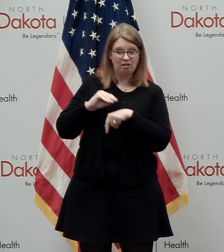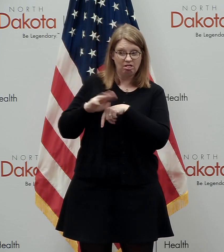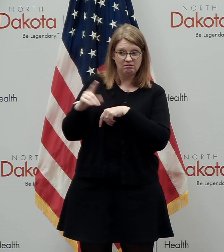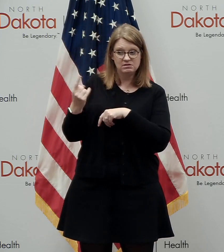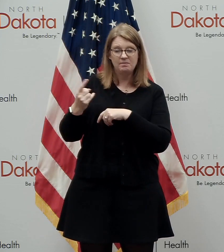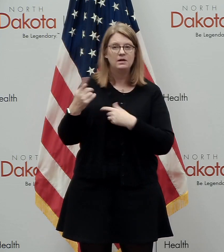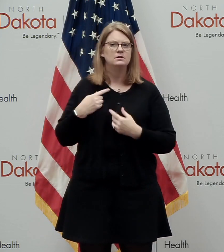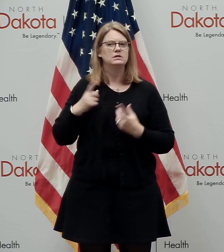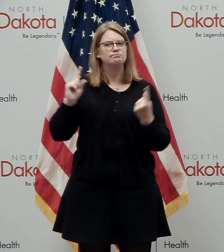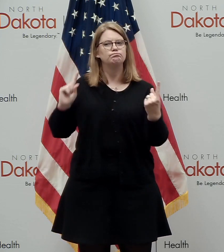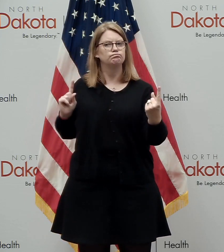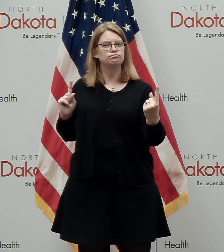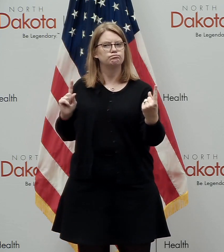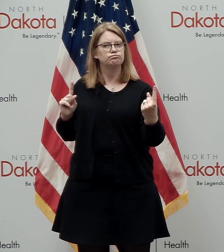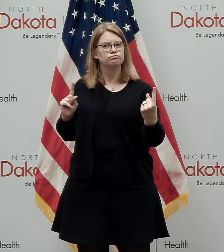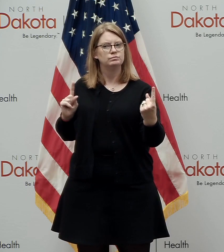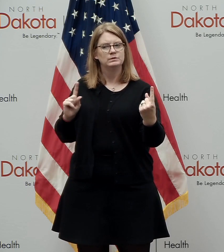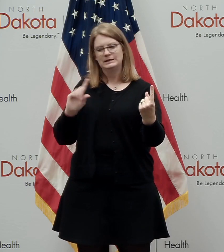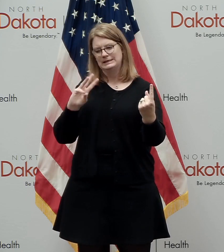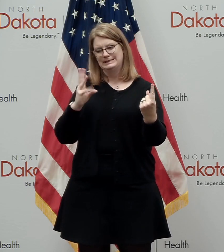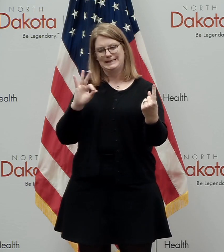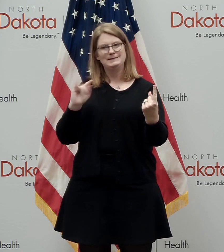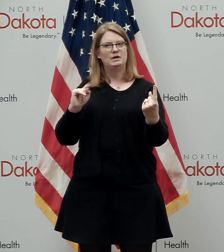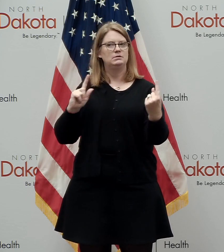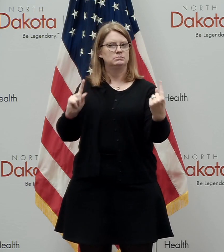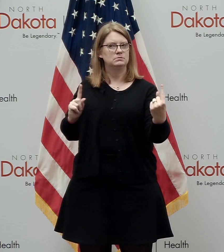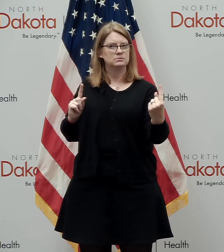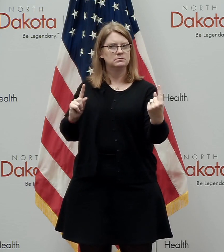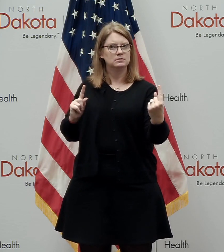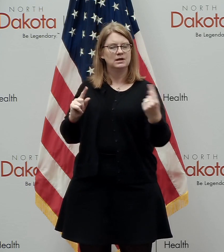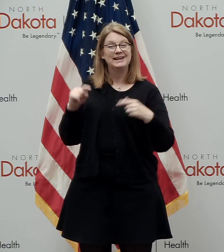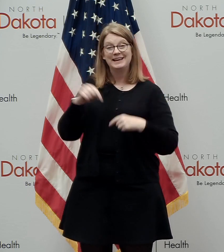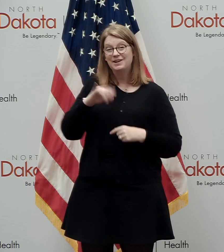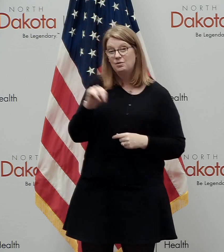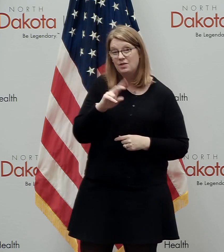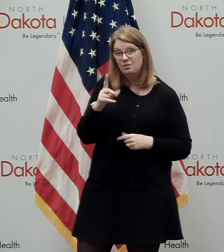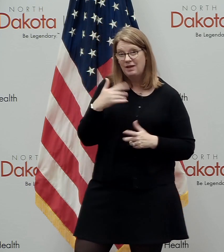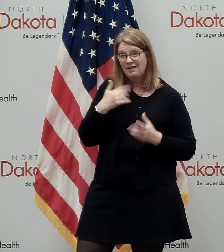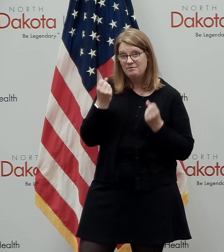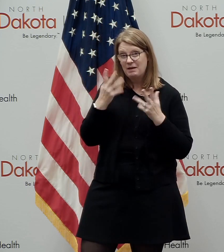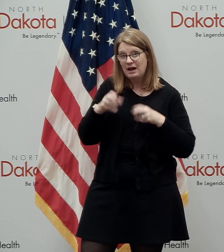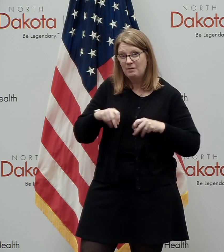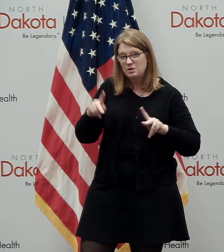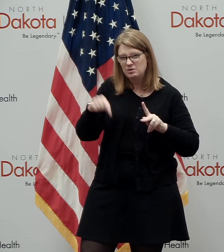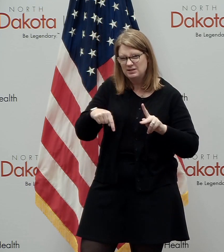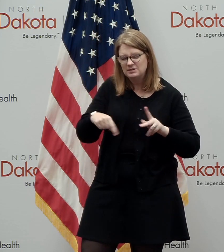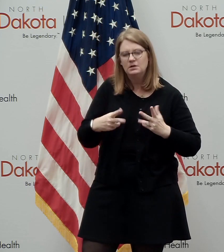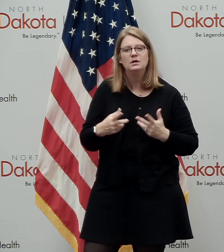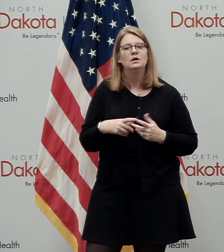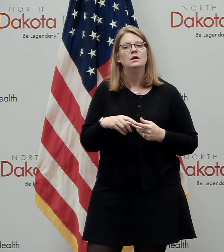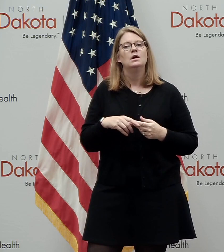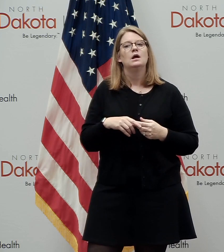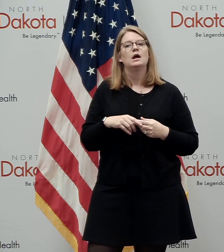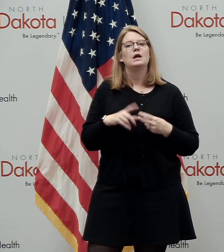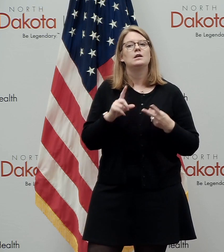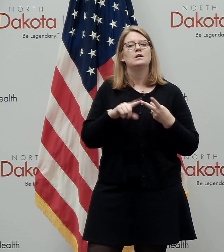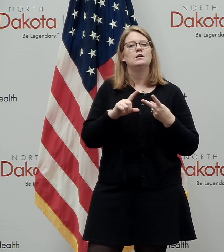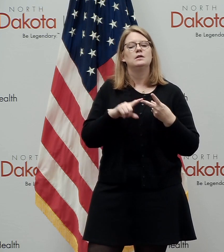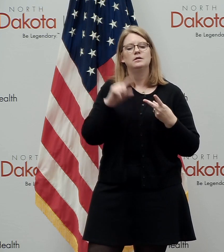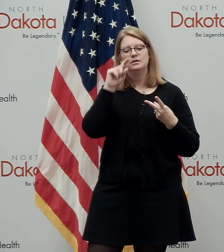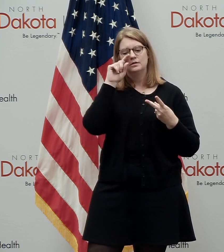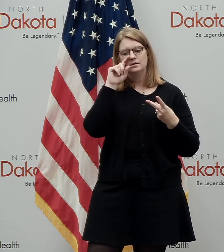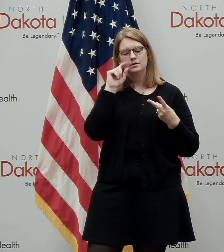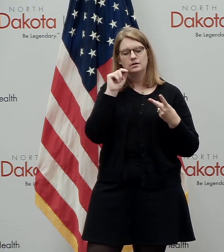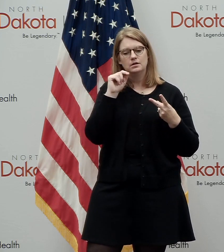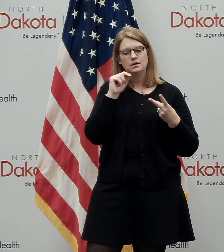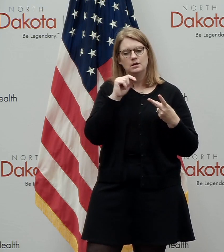just socially distance. And in North Dakota, we have lots of opportunities to do that. And the second thing we can all do, again, what I talk about is the need